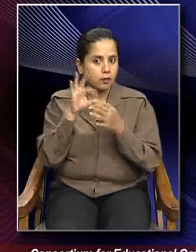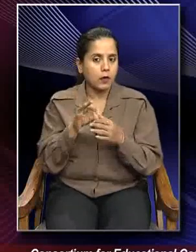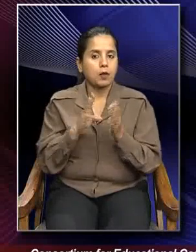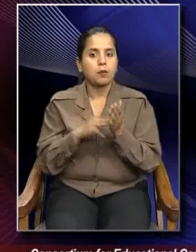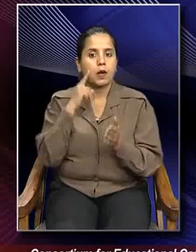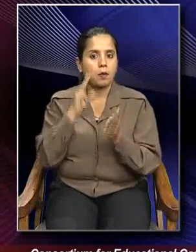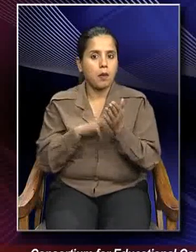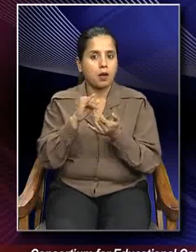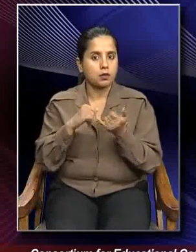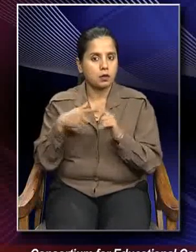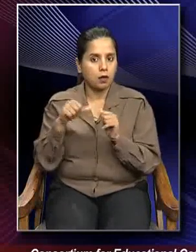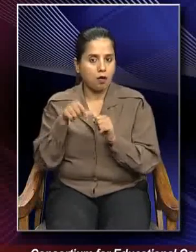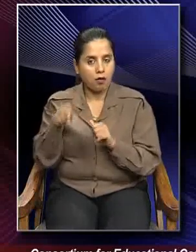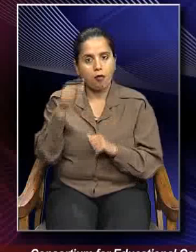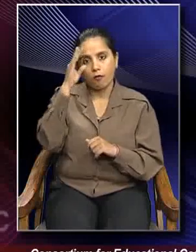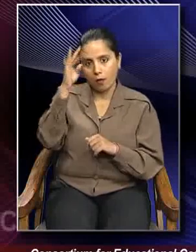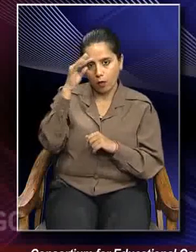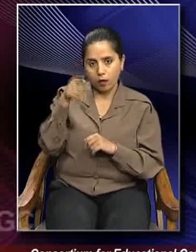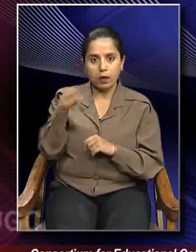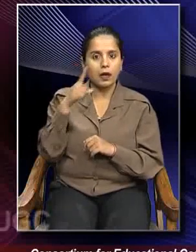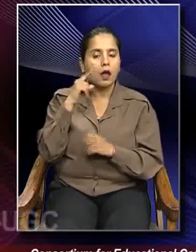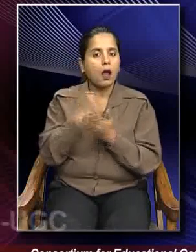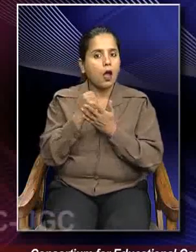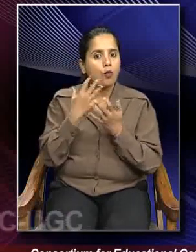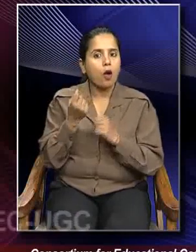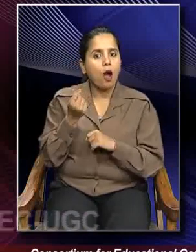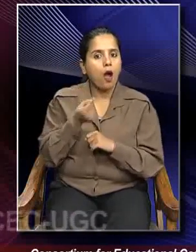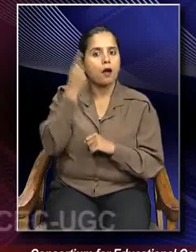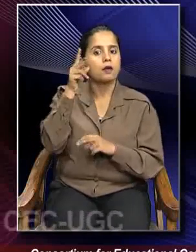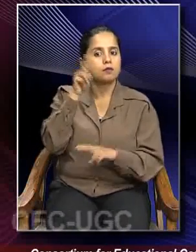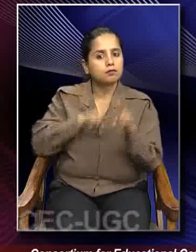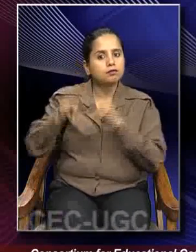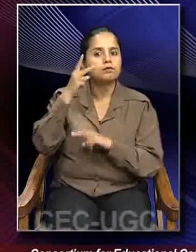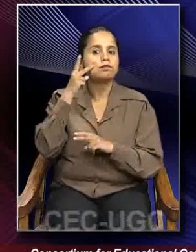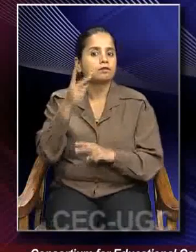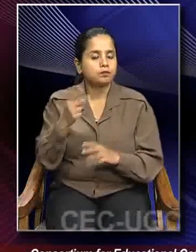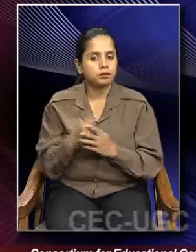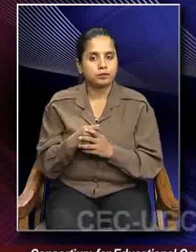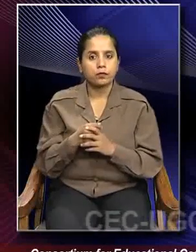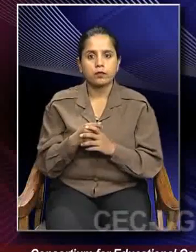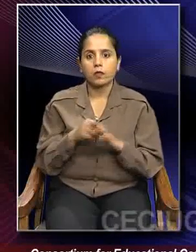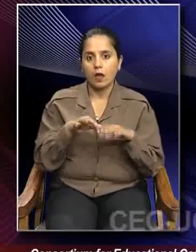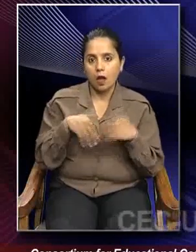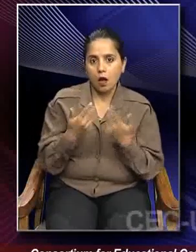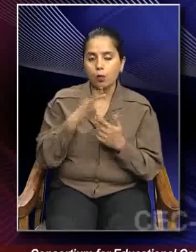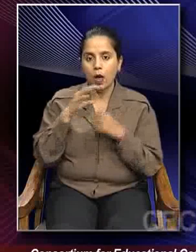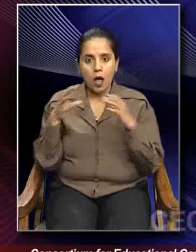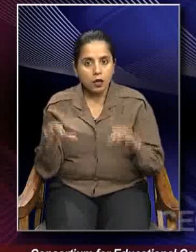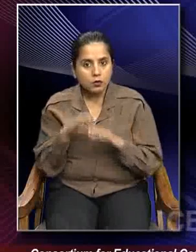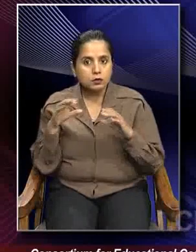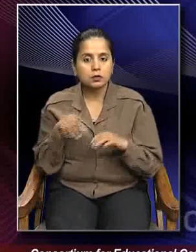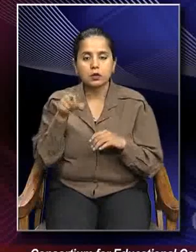Mīmāṃsa philosophy when they are trying to understand how an action like